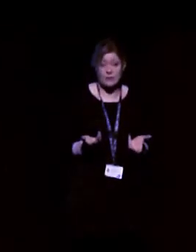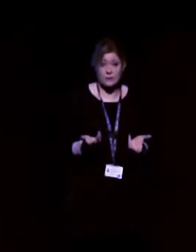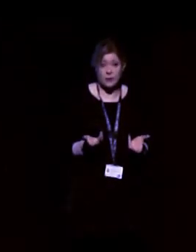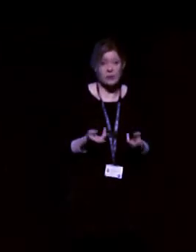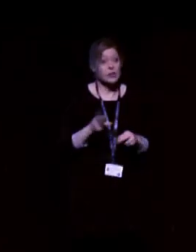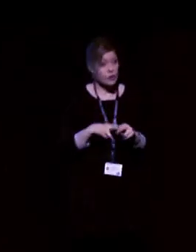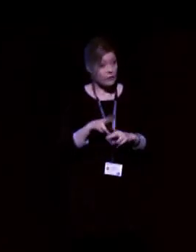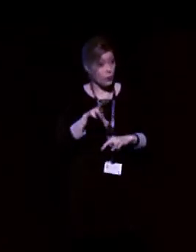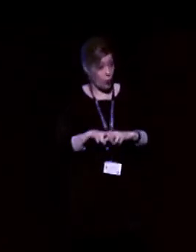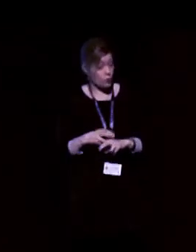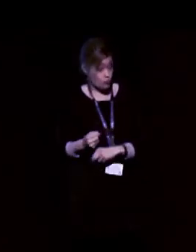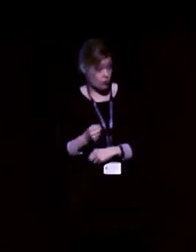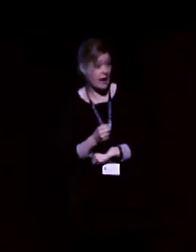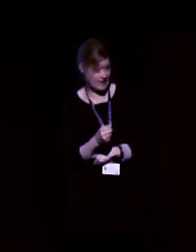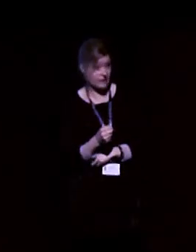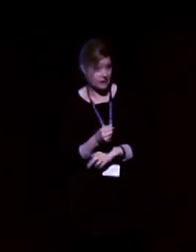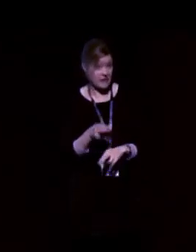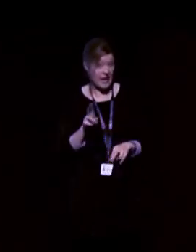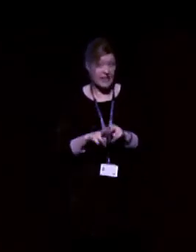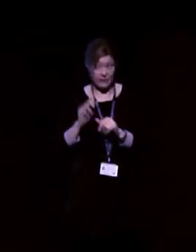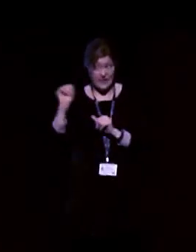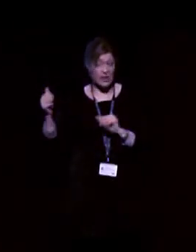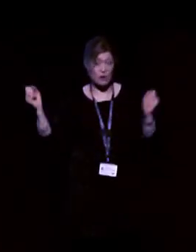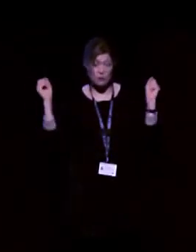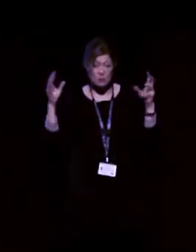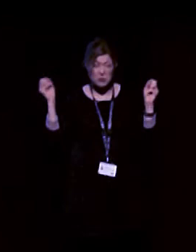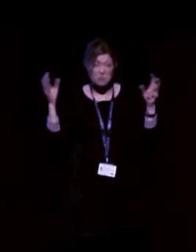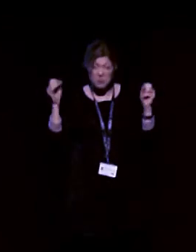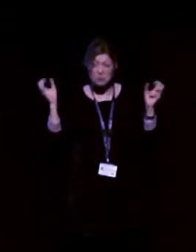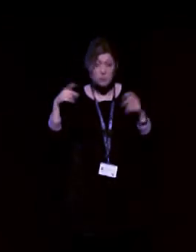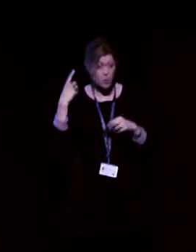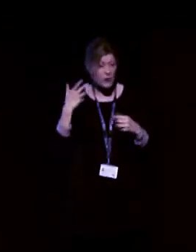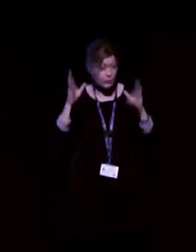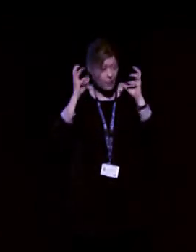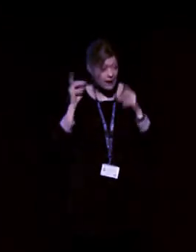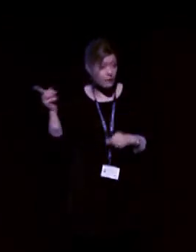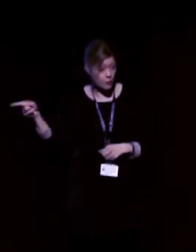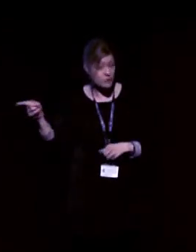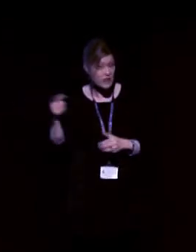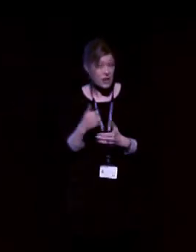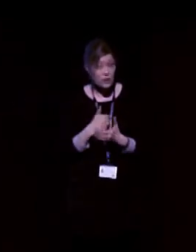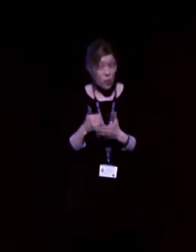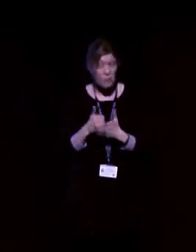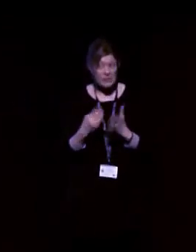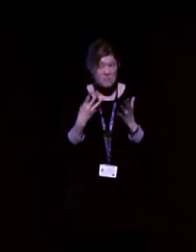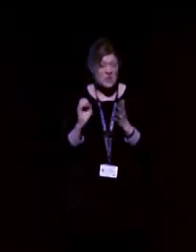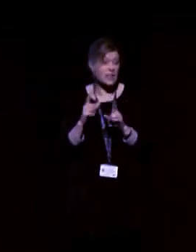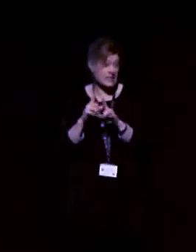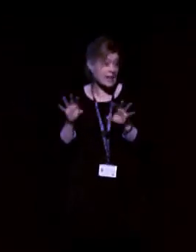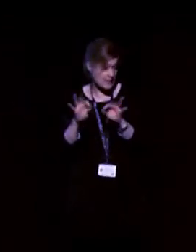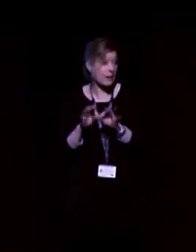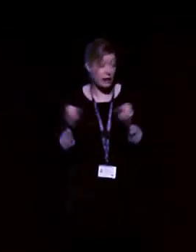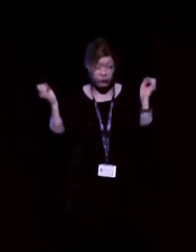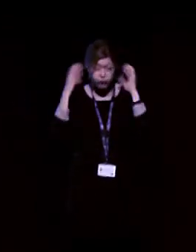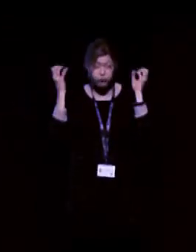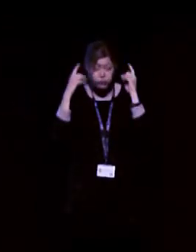on a train and you can hear somebody's headphones with a they're normally about 90 dB of noise